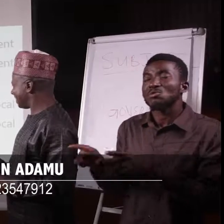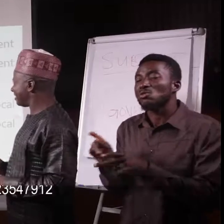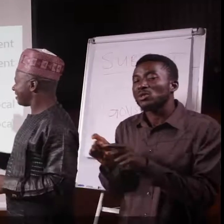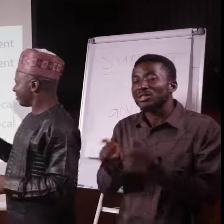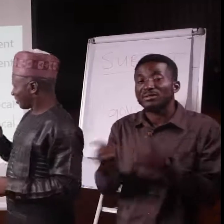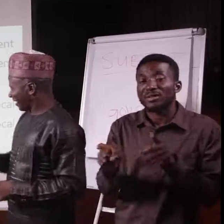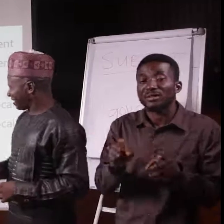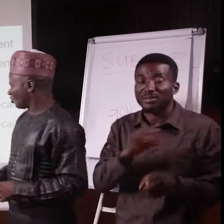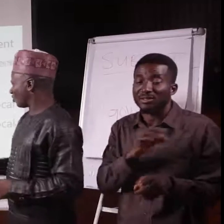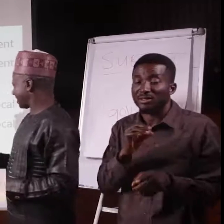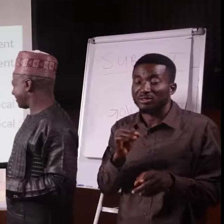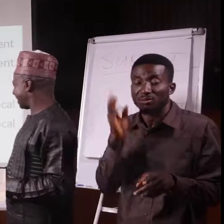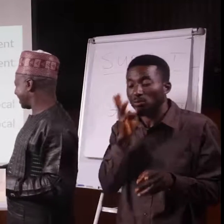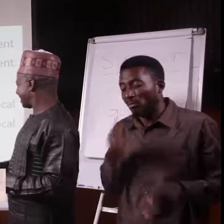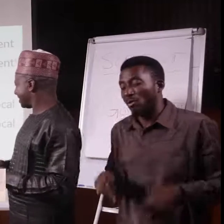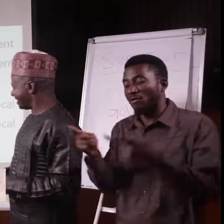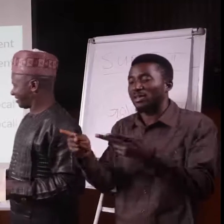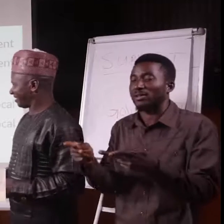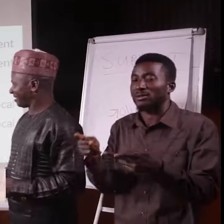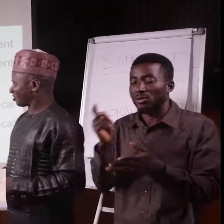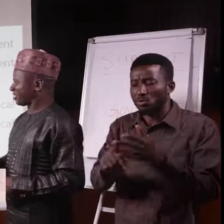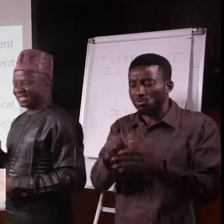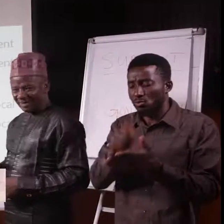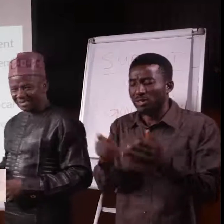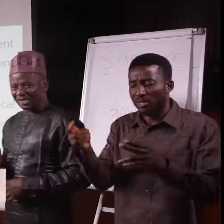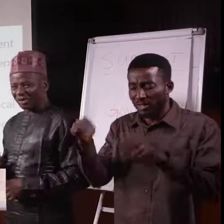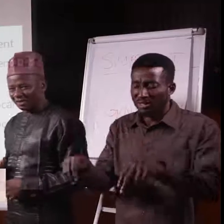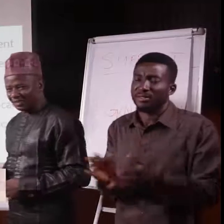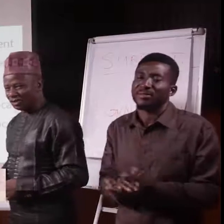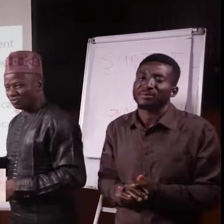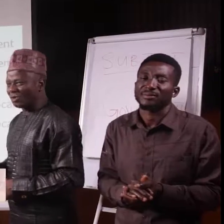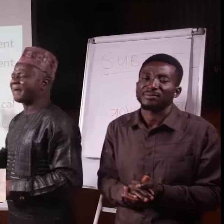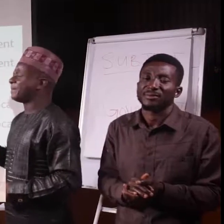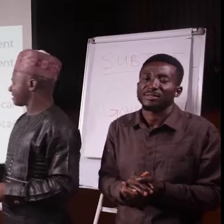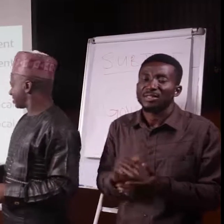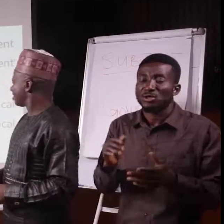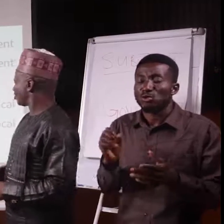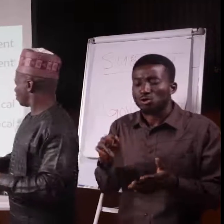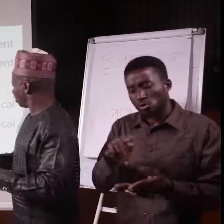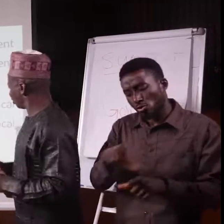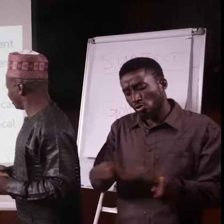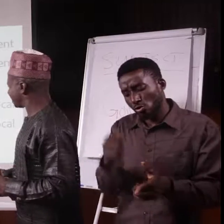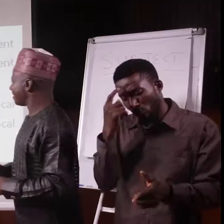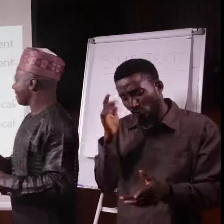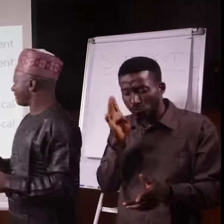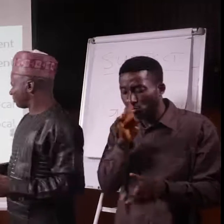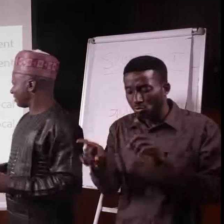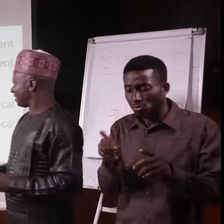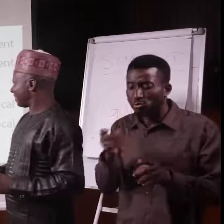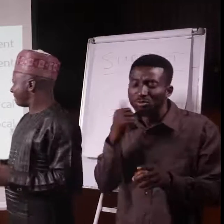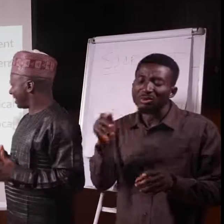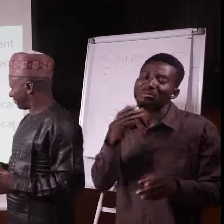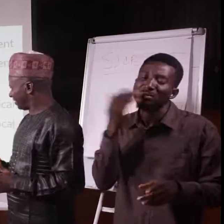are being provided with whatever they need. So it is expected that local government should do her best to ensure that